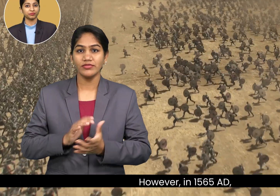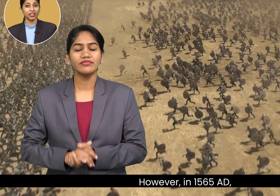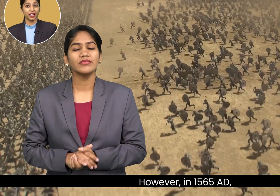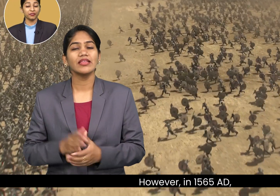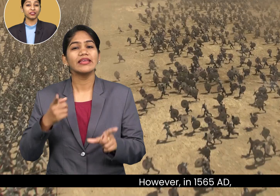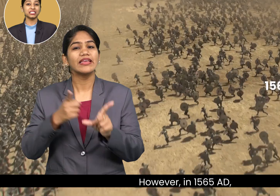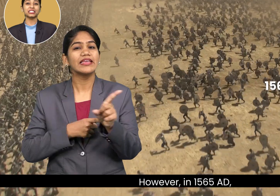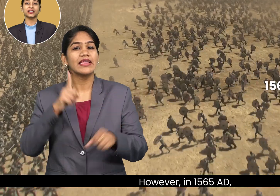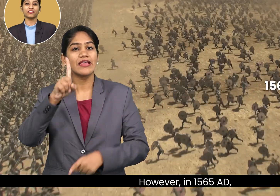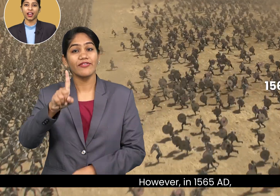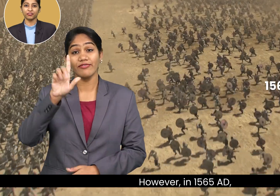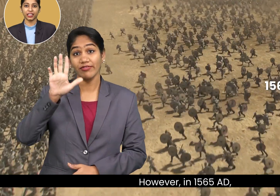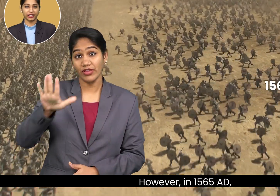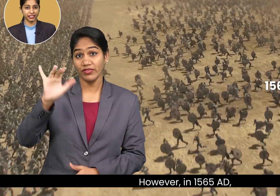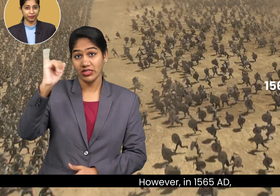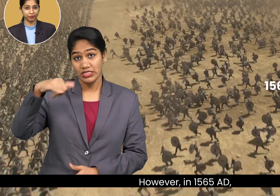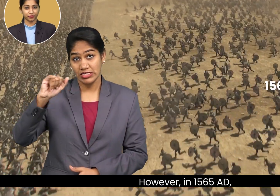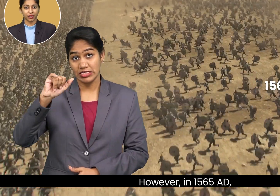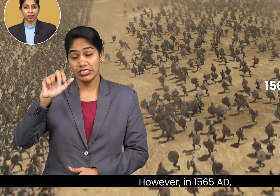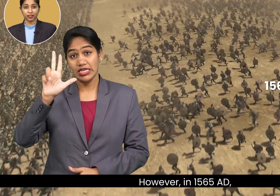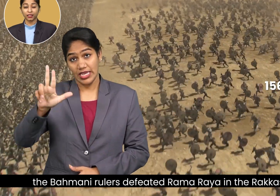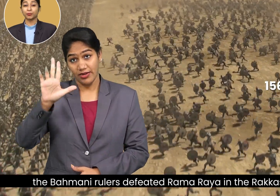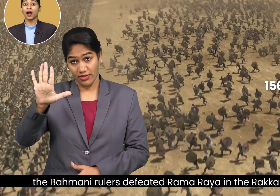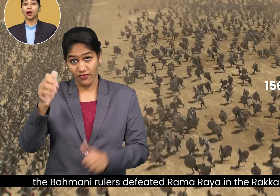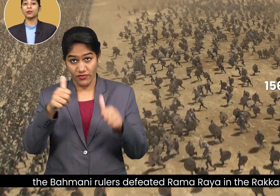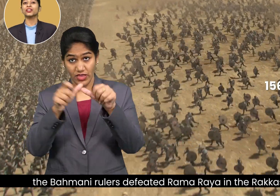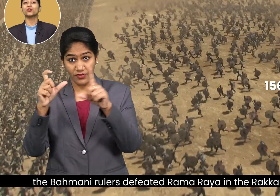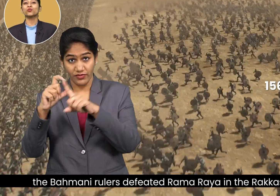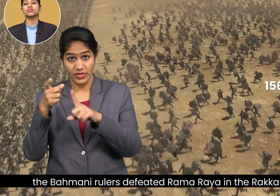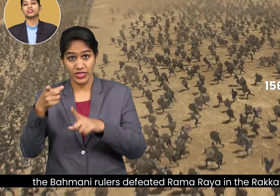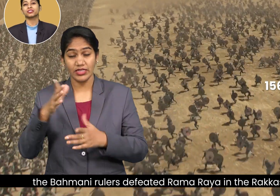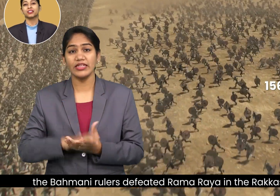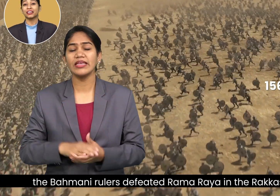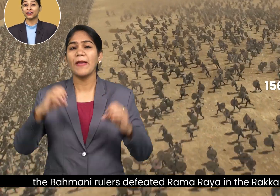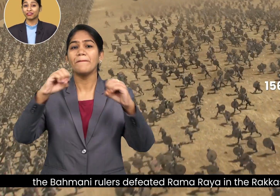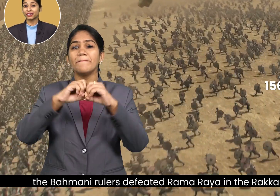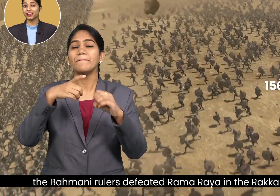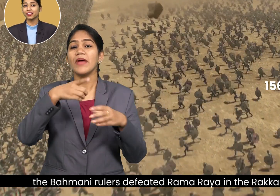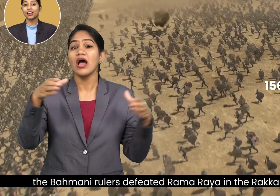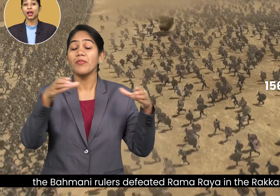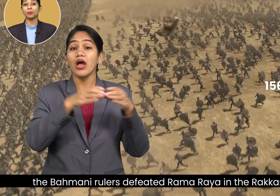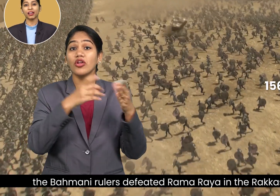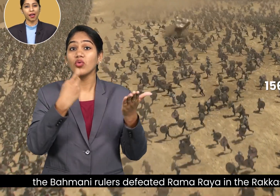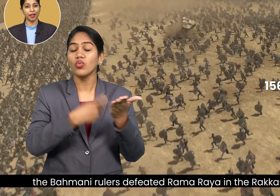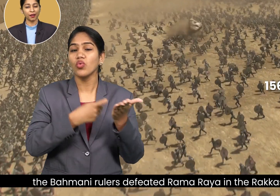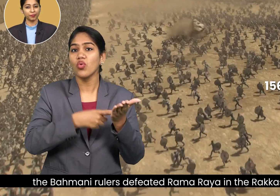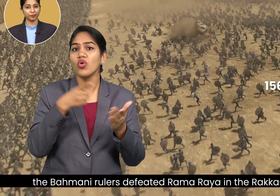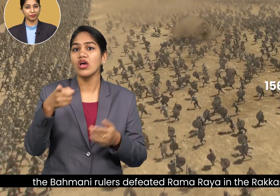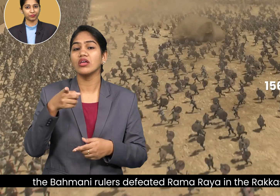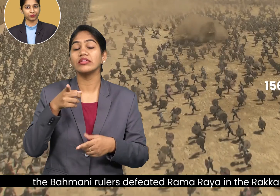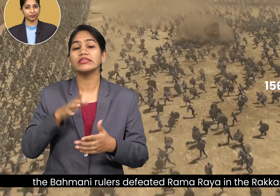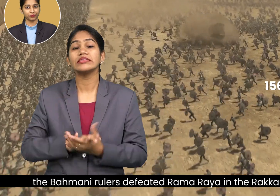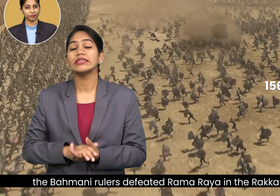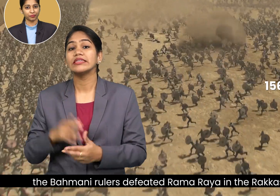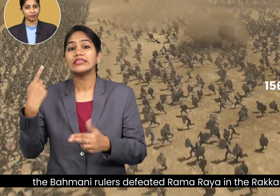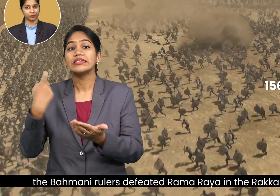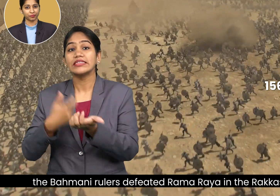However, in 1565 AD, the Bahamani rulers defeated Rama Raya